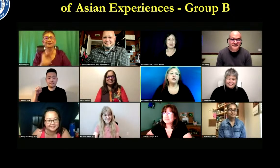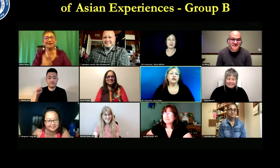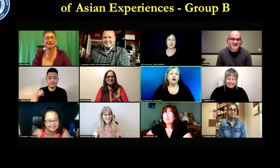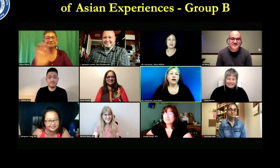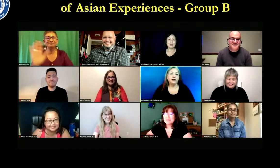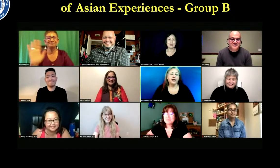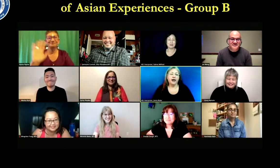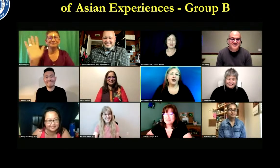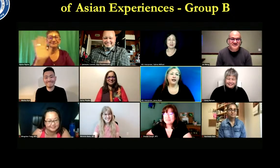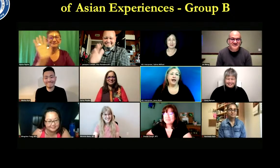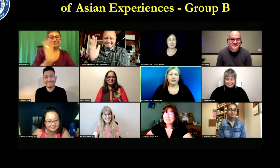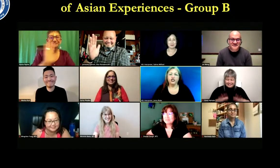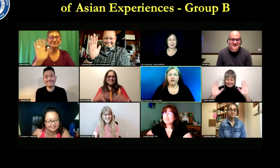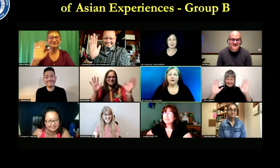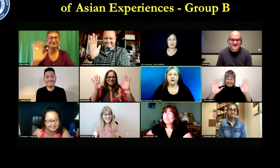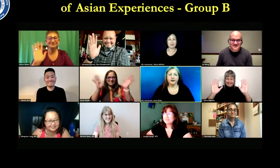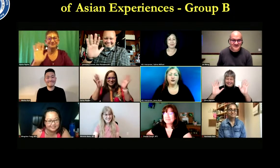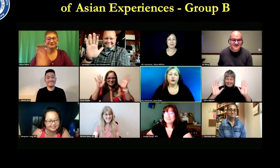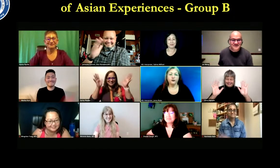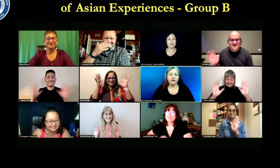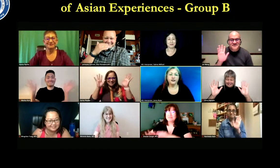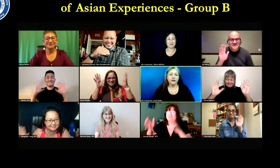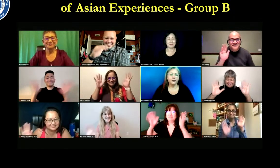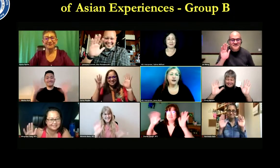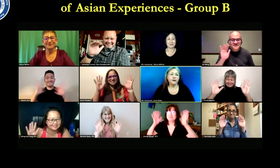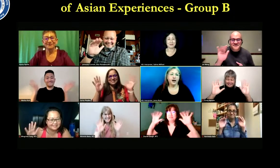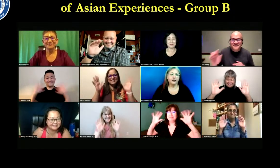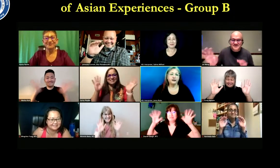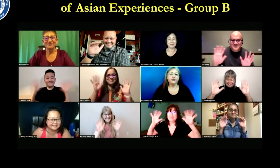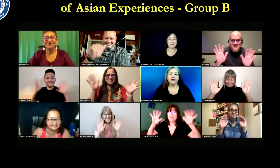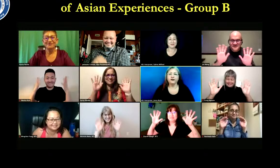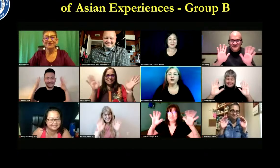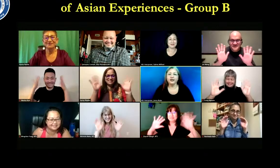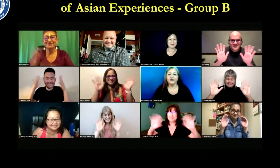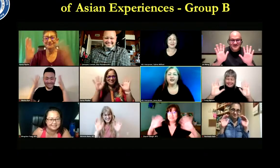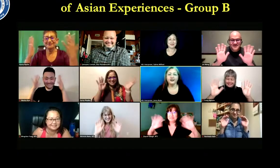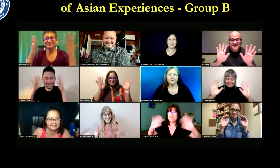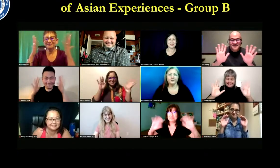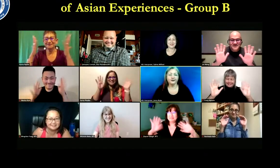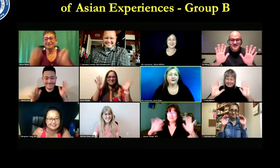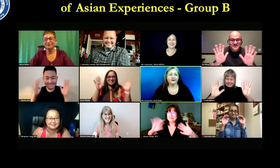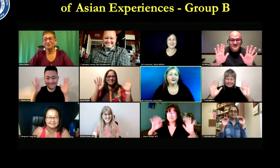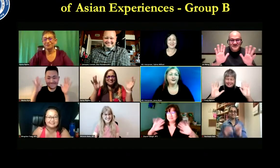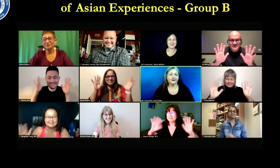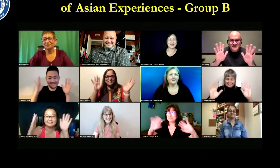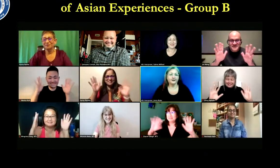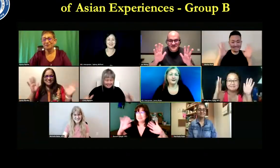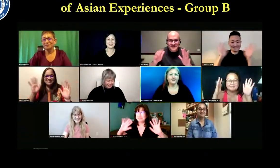in starting that allyship. So please keep that in mind. Have a great evening.